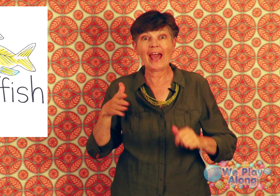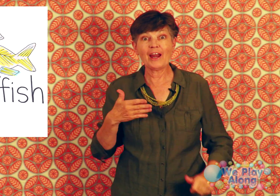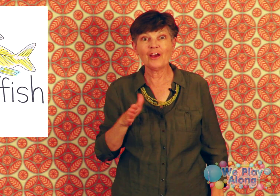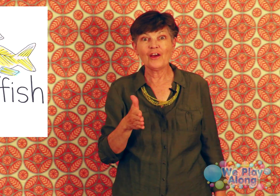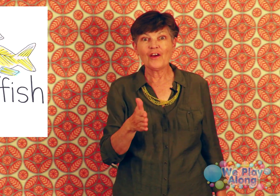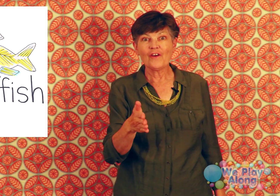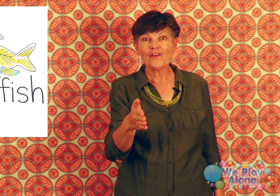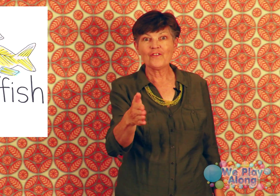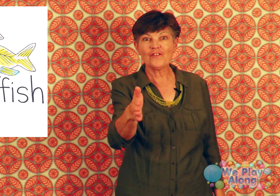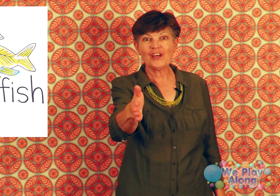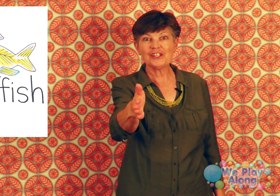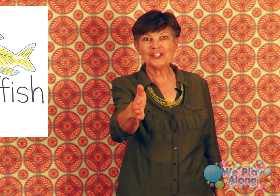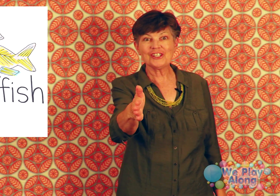add fish.